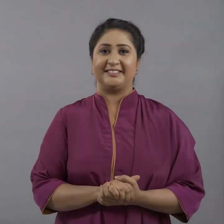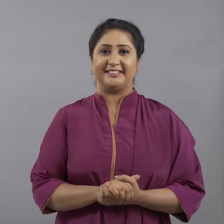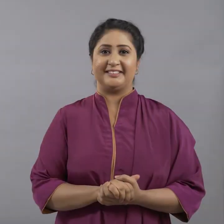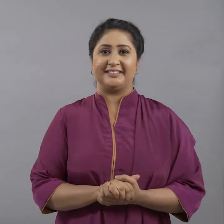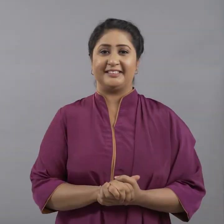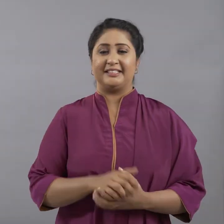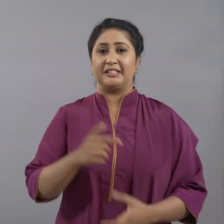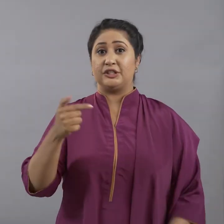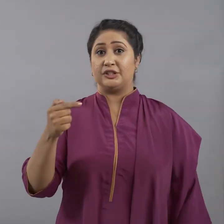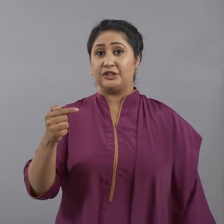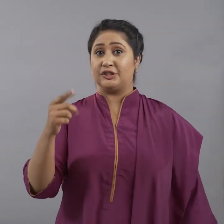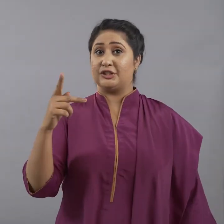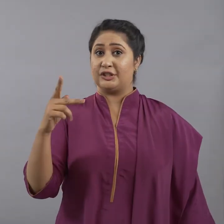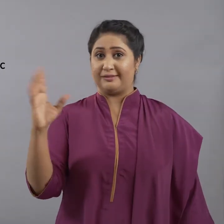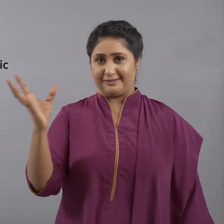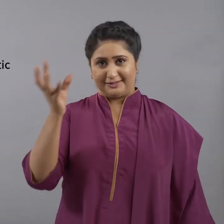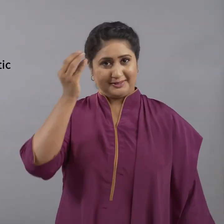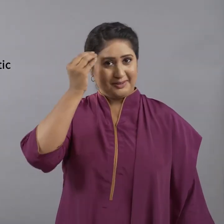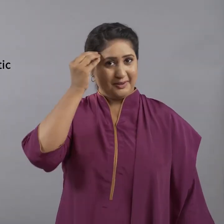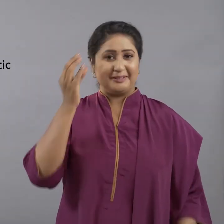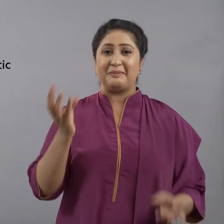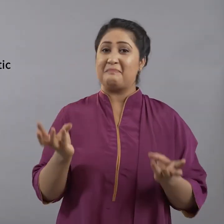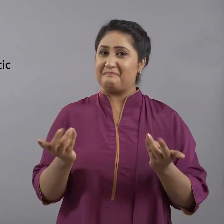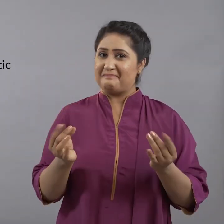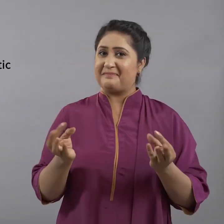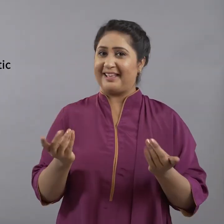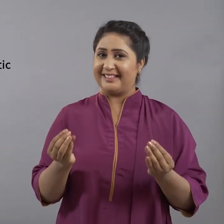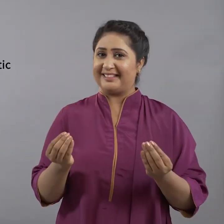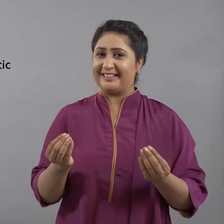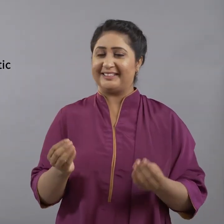Keywords, general knowledge, arithmetic.